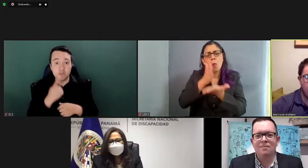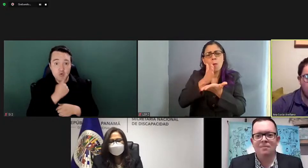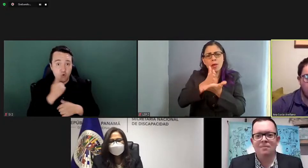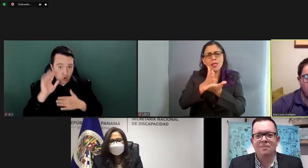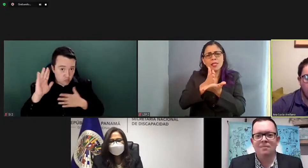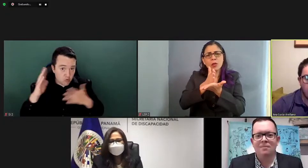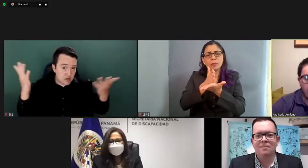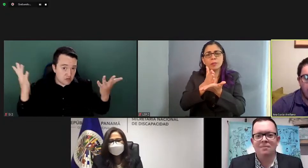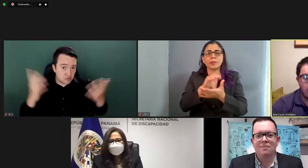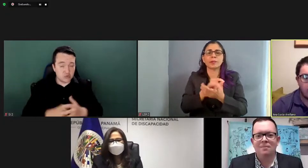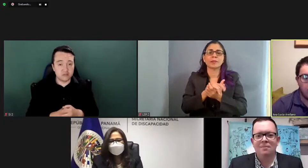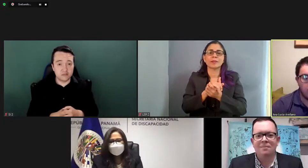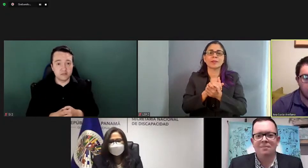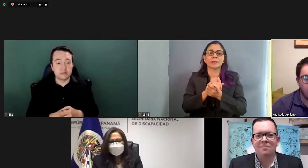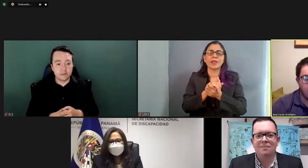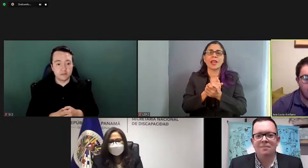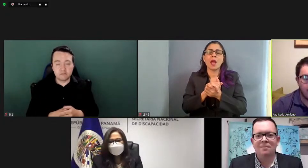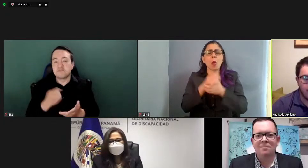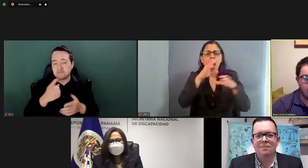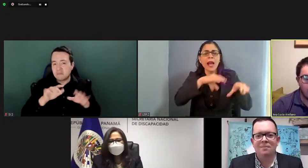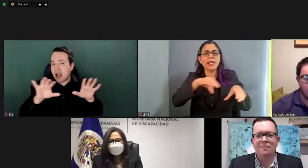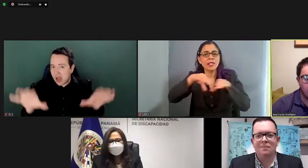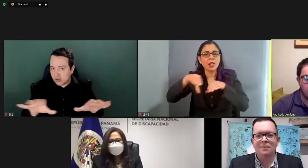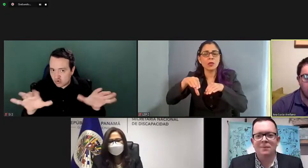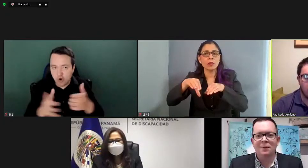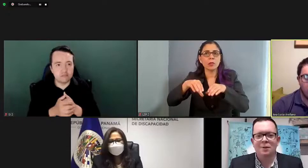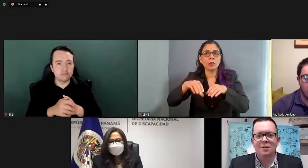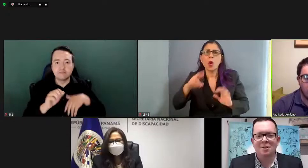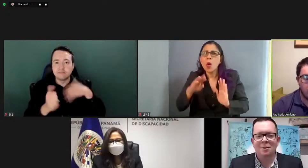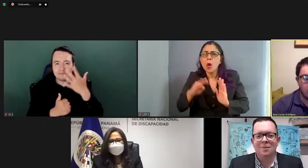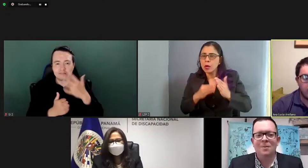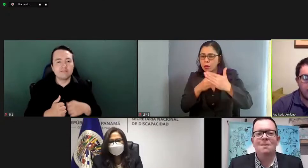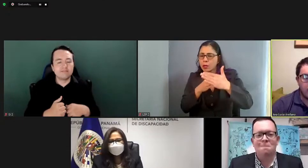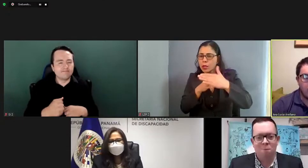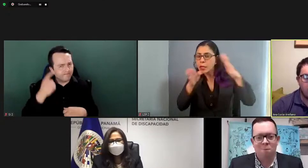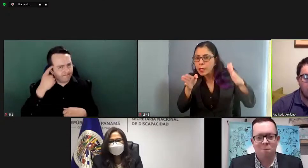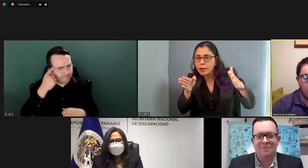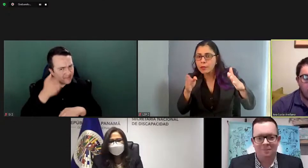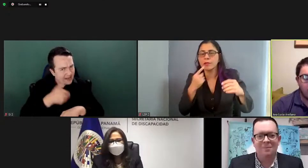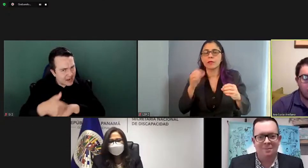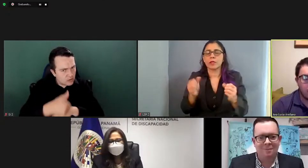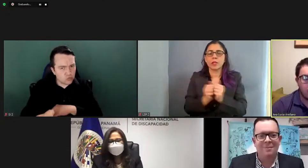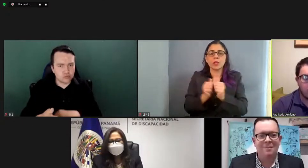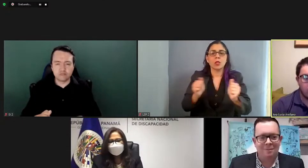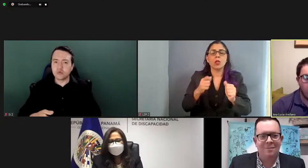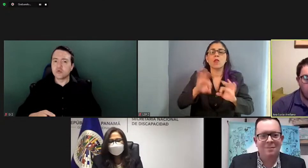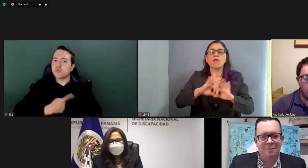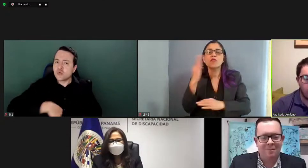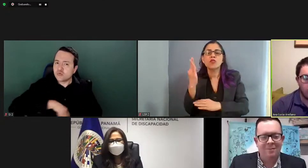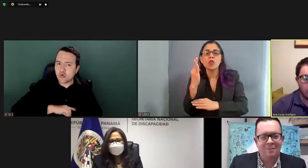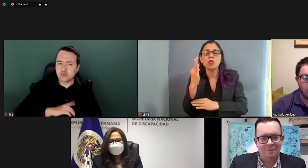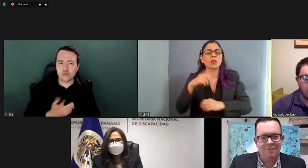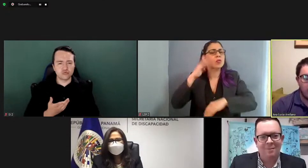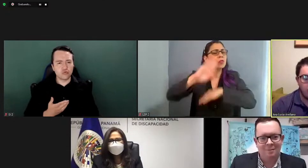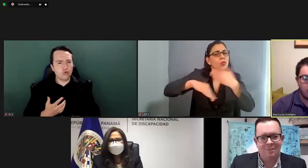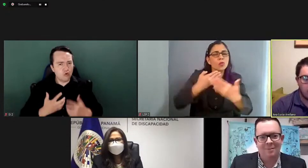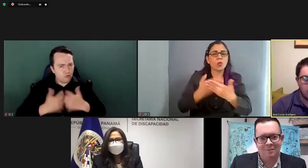commitment yes commitment action challenges us